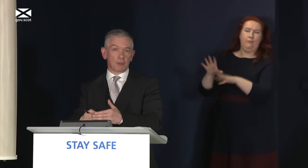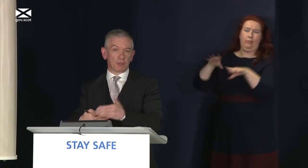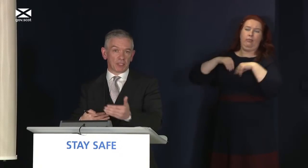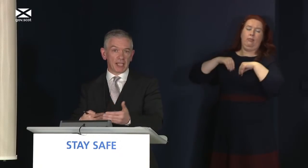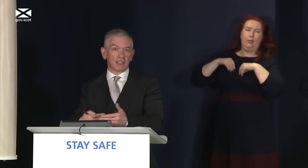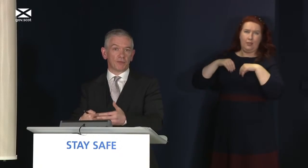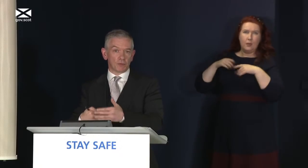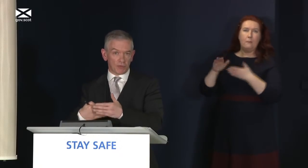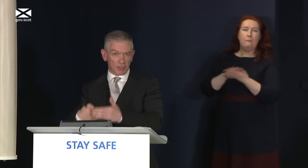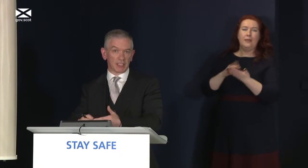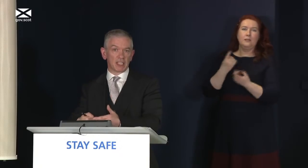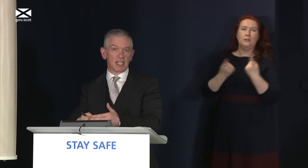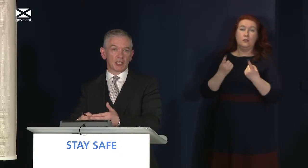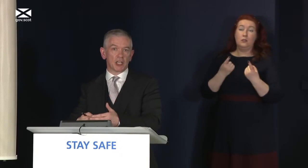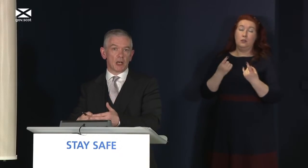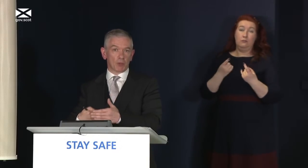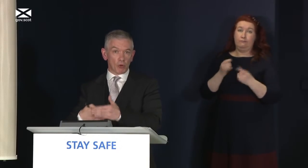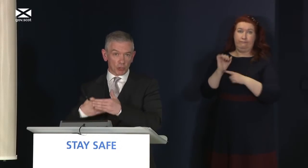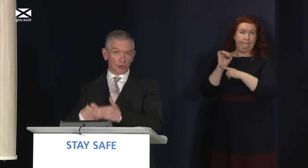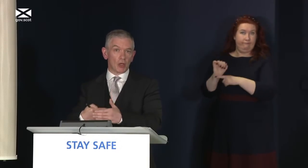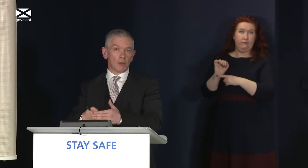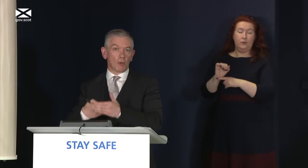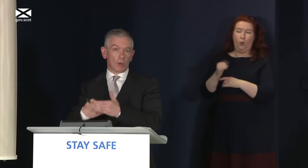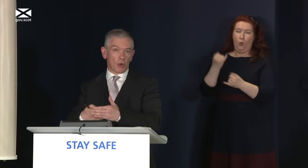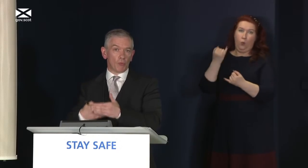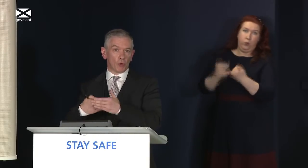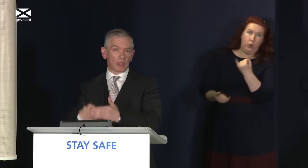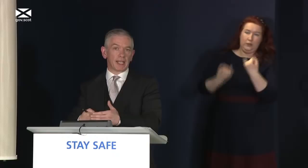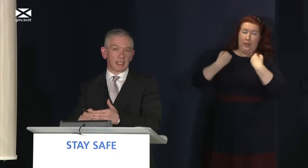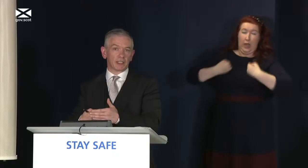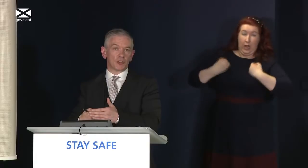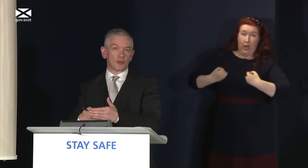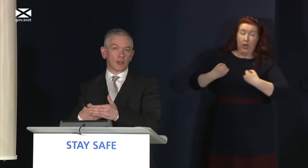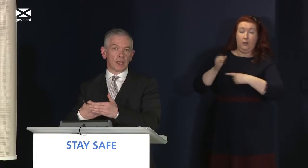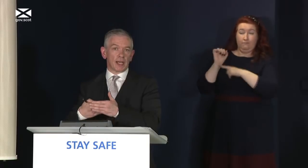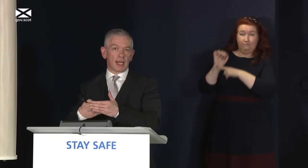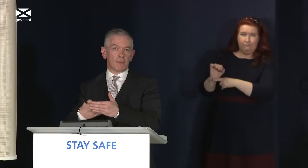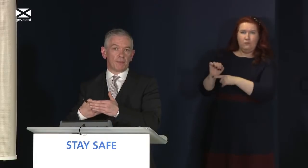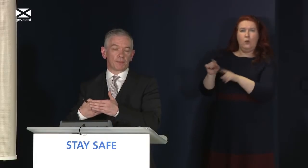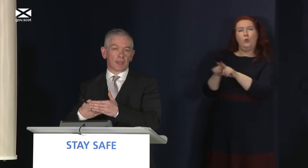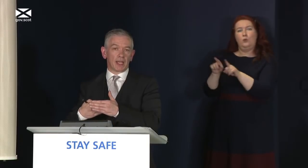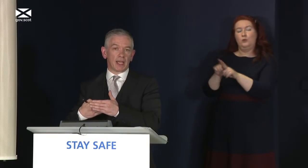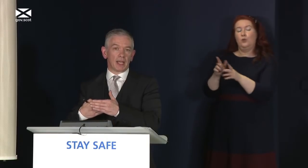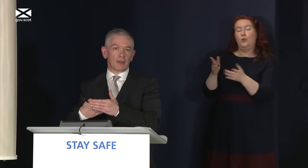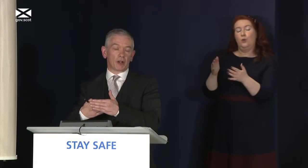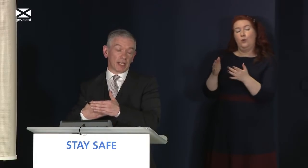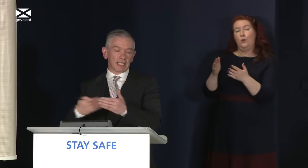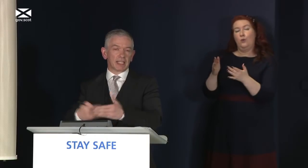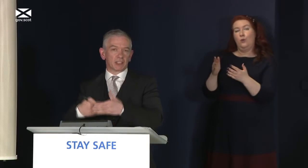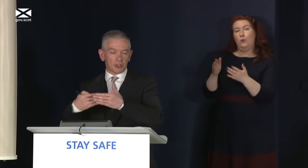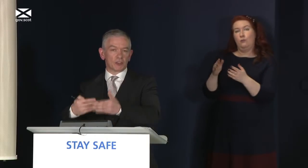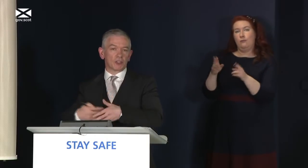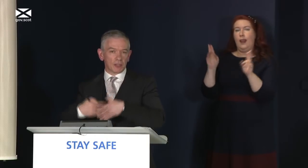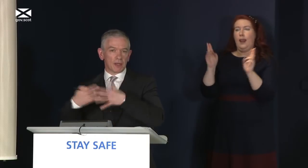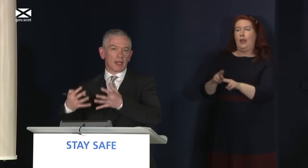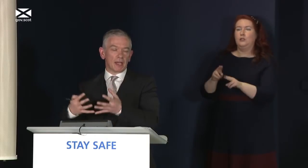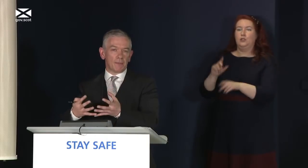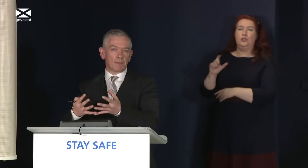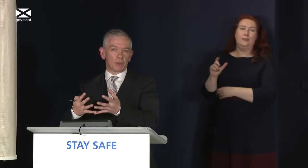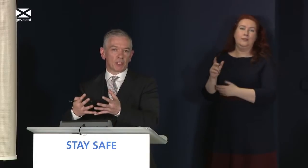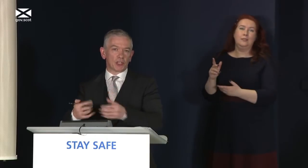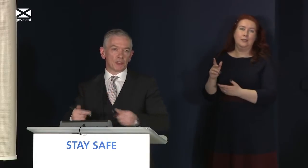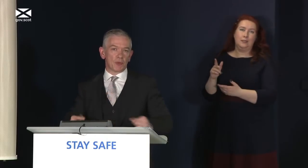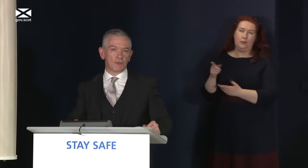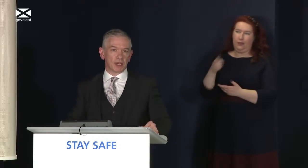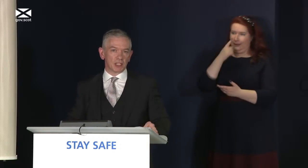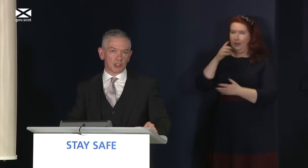likely to be protected from severe disease, but also, we hope, more likely to are less likely to